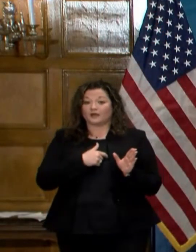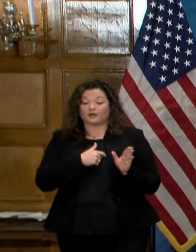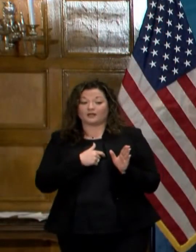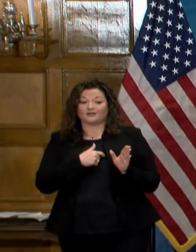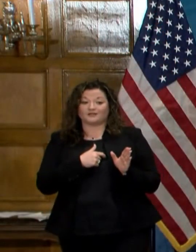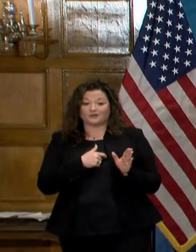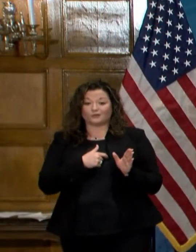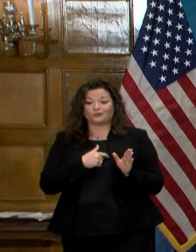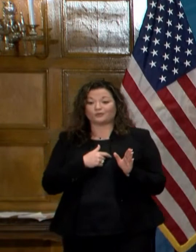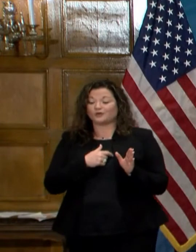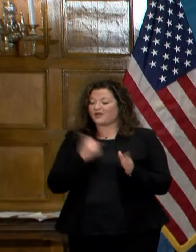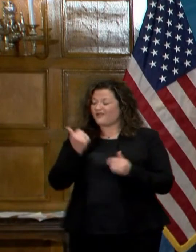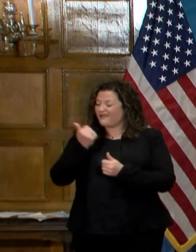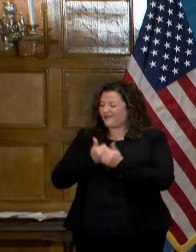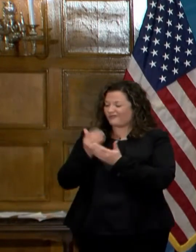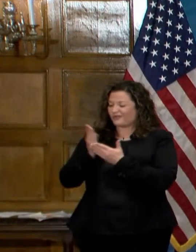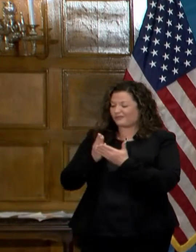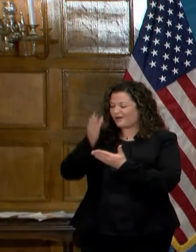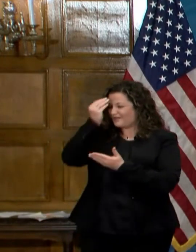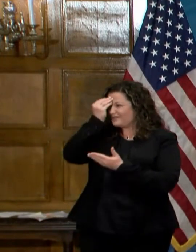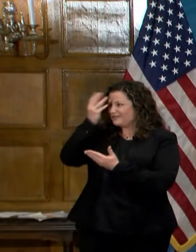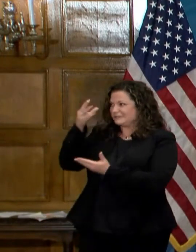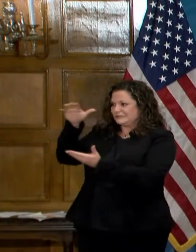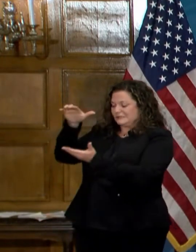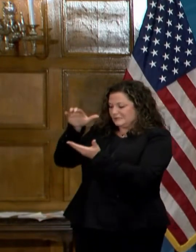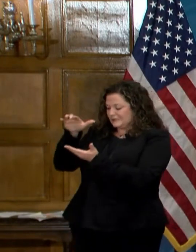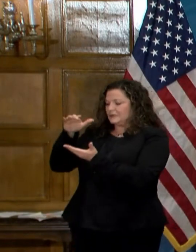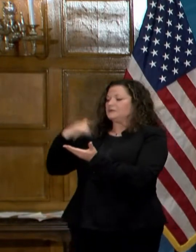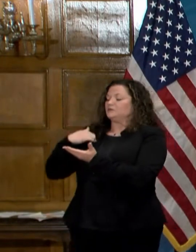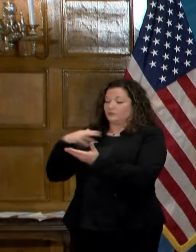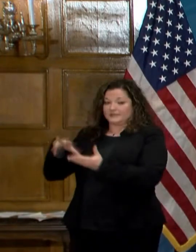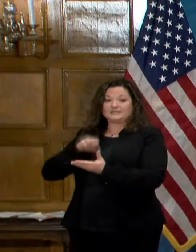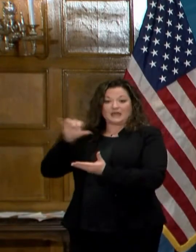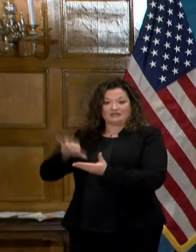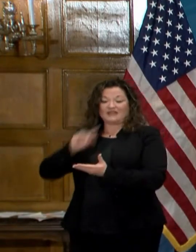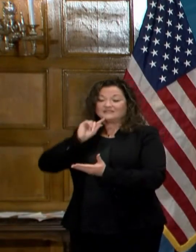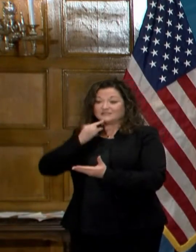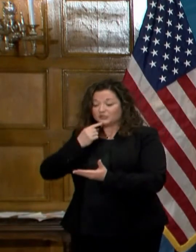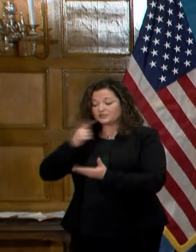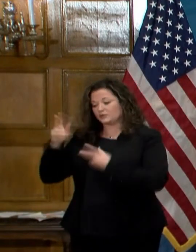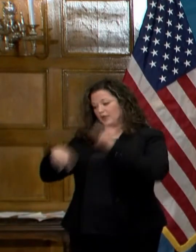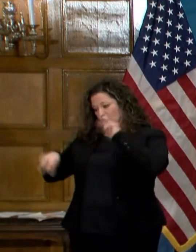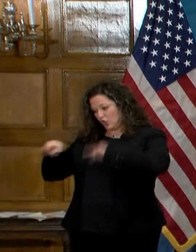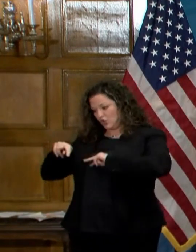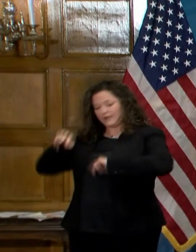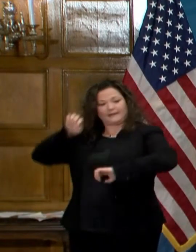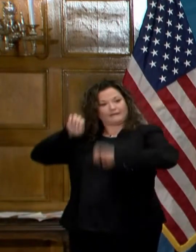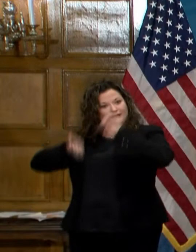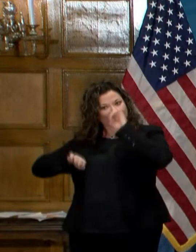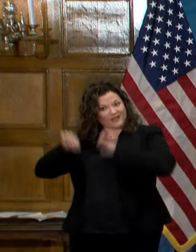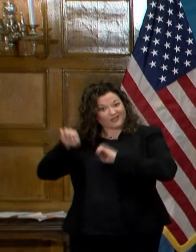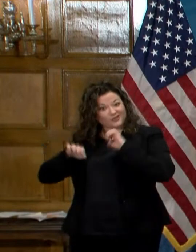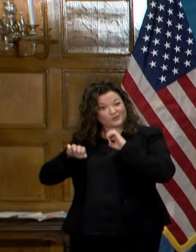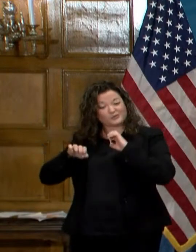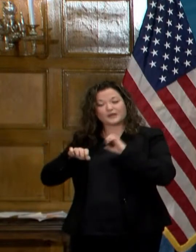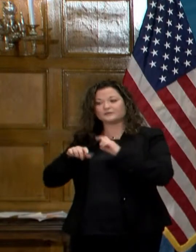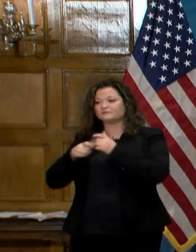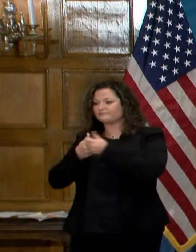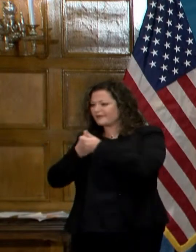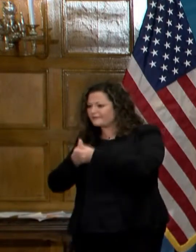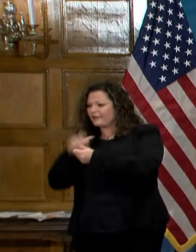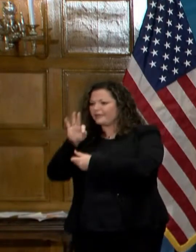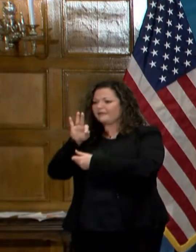of intelligence very seriously. We look at it, we evaluate it in terms of the national